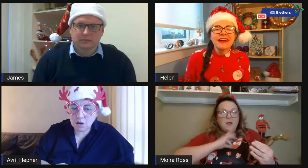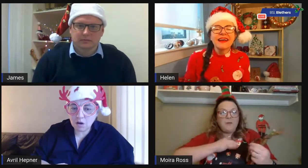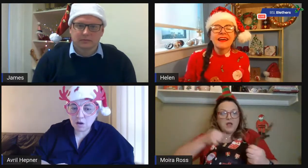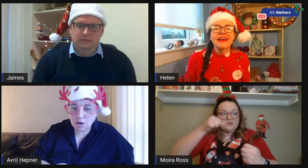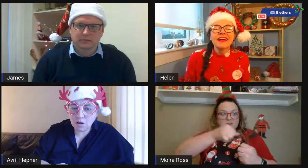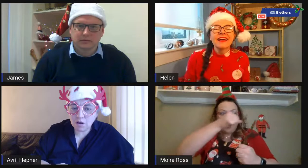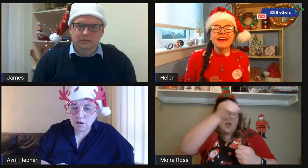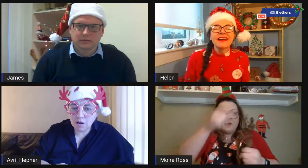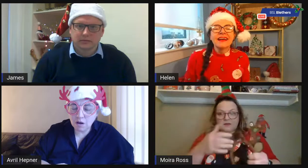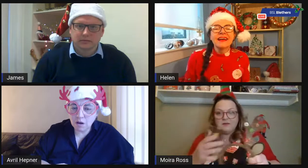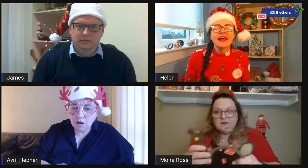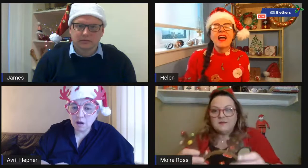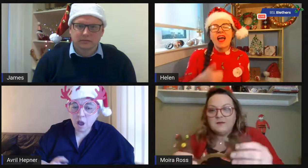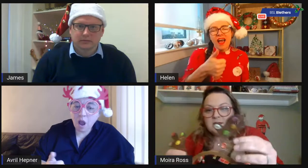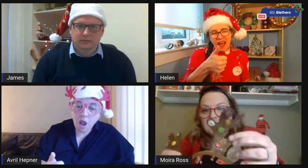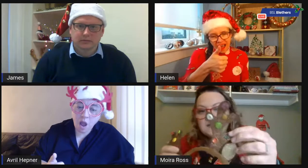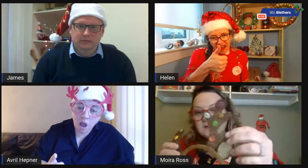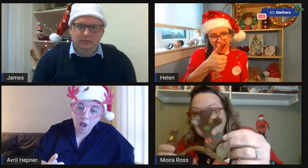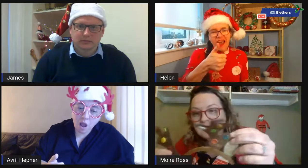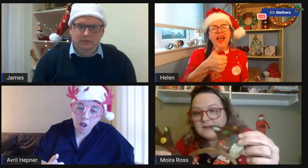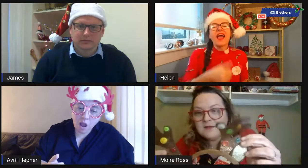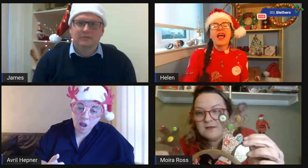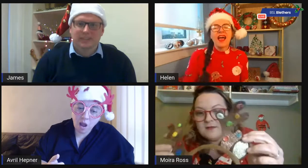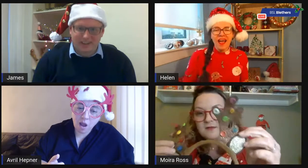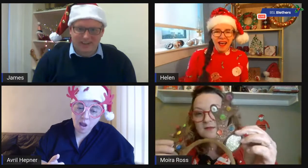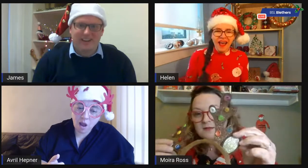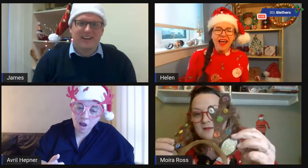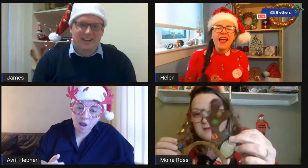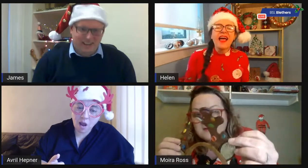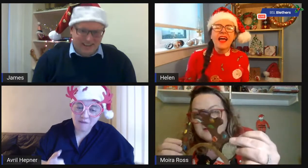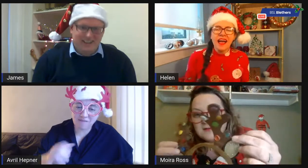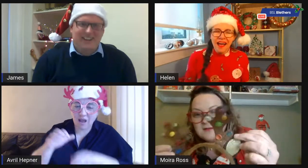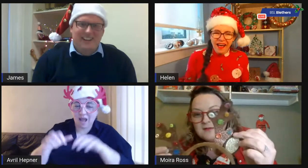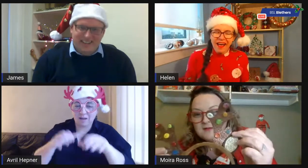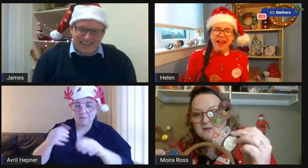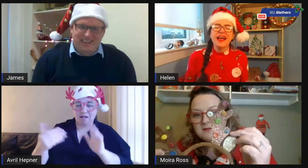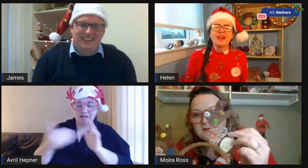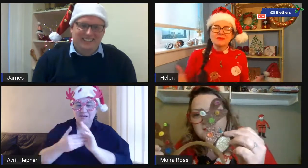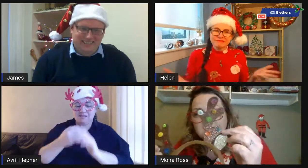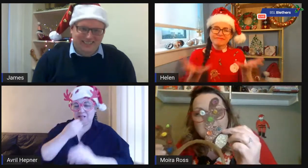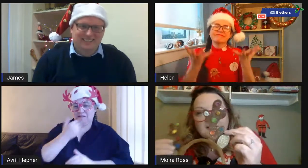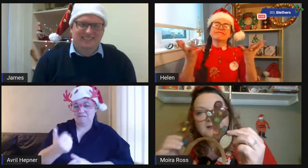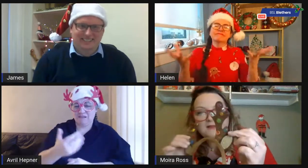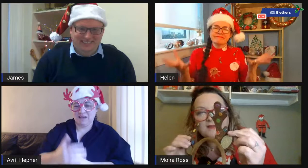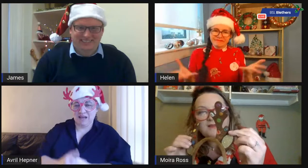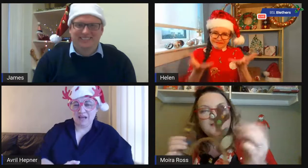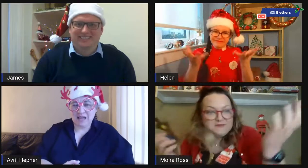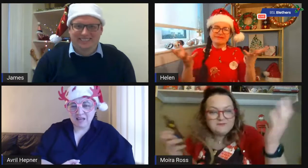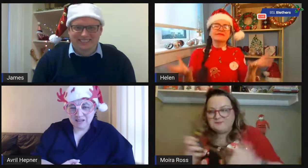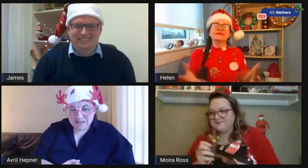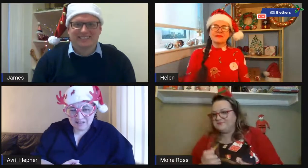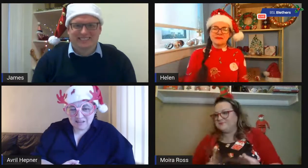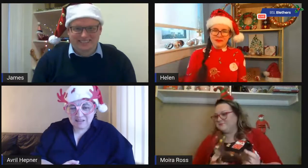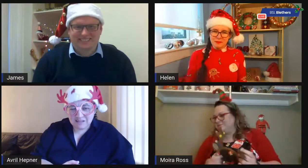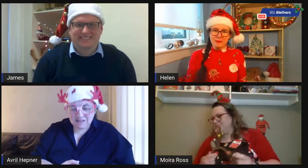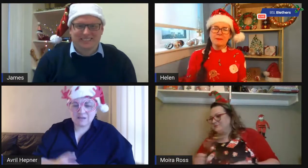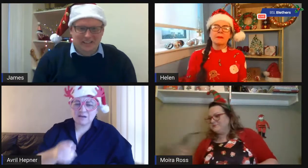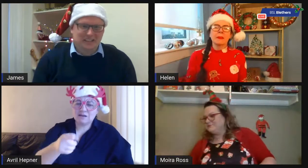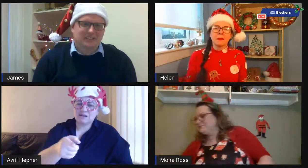So I just bought a plain one from the shop and then again added buttons for decoration. Okay, that's lovely. Yeah, just